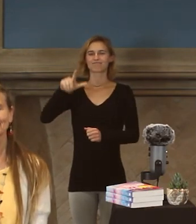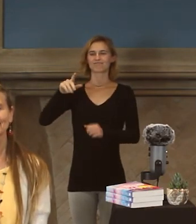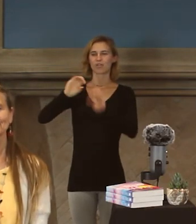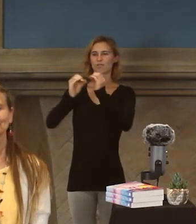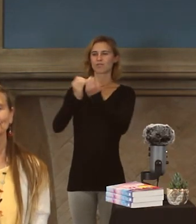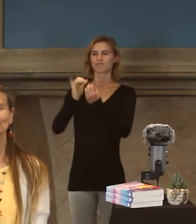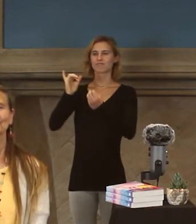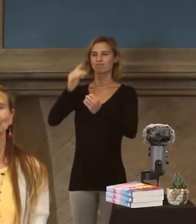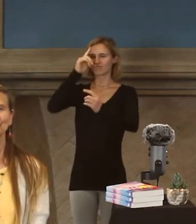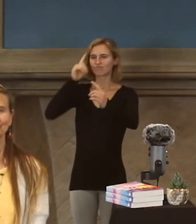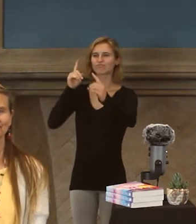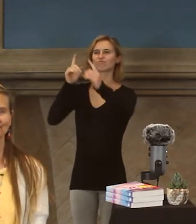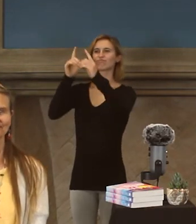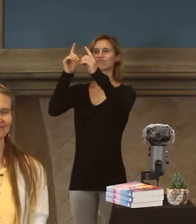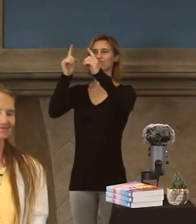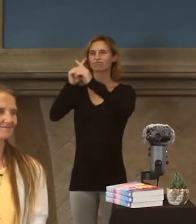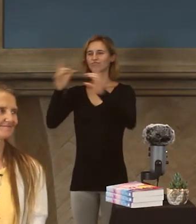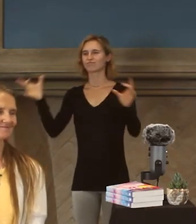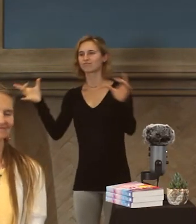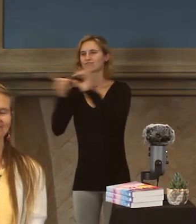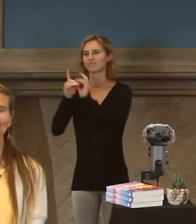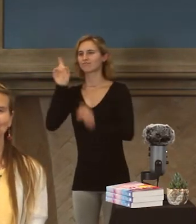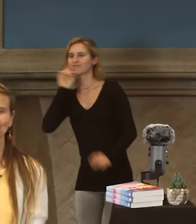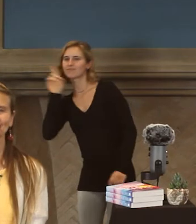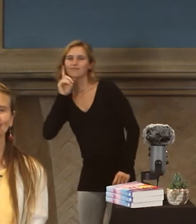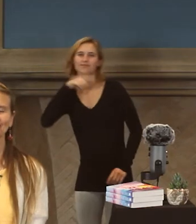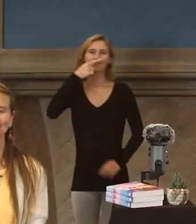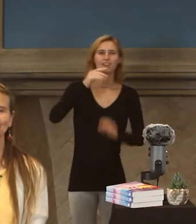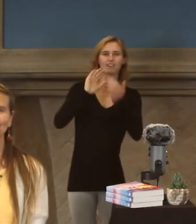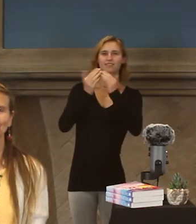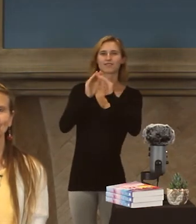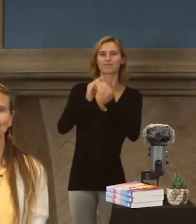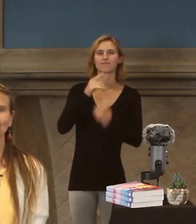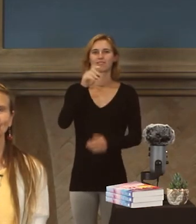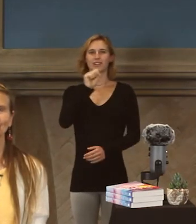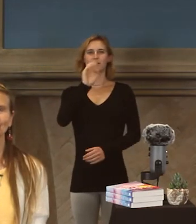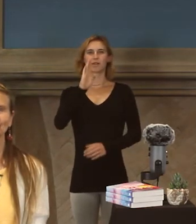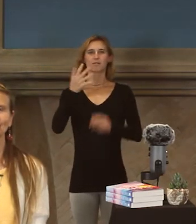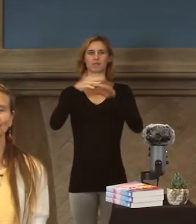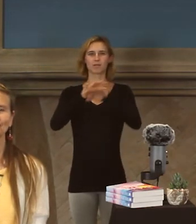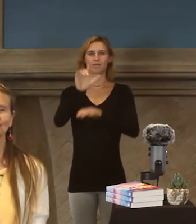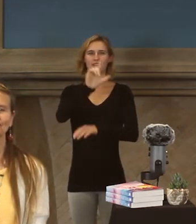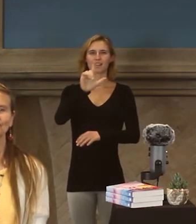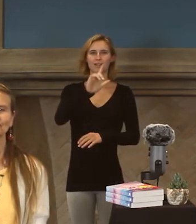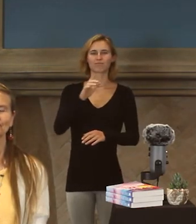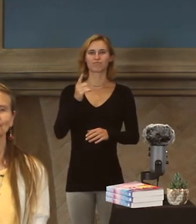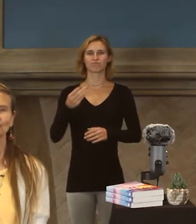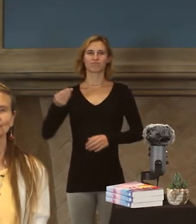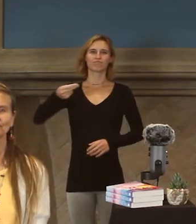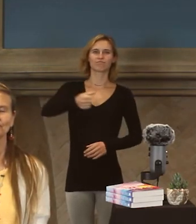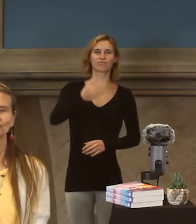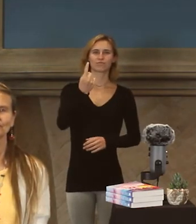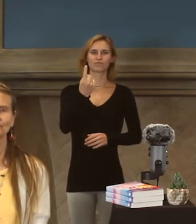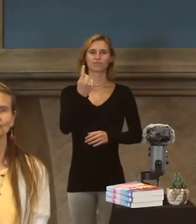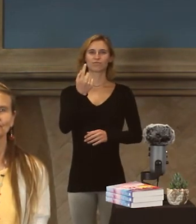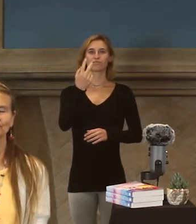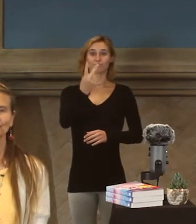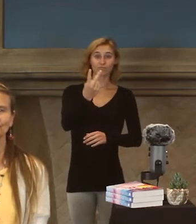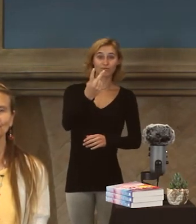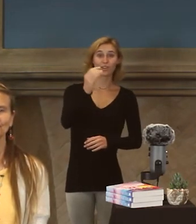gap between deaf and hearing communities. The Santa Barbara Public Library has commissioned two original stories in ASL on YouTube, and